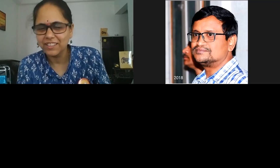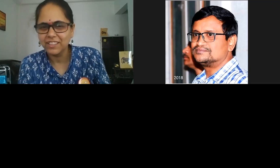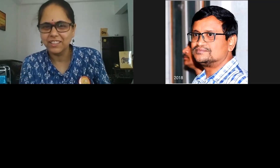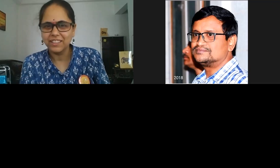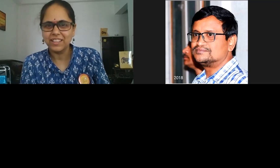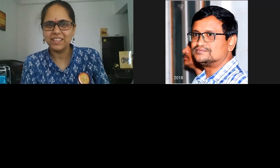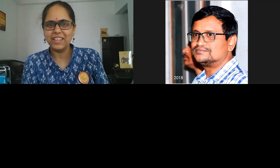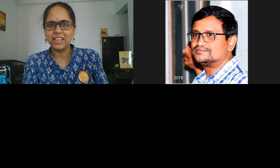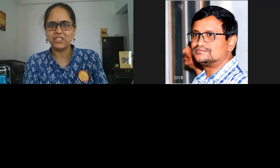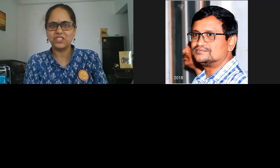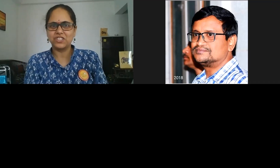Yes.